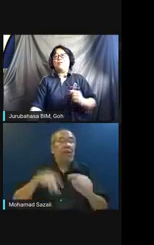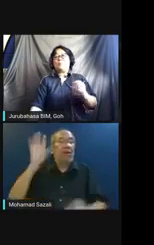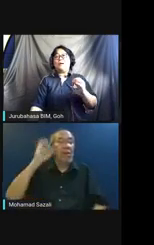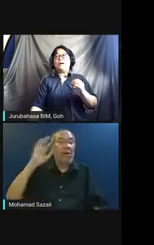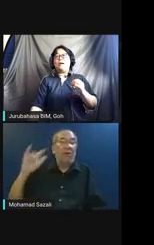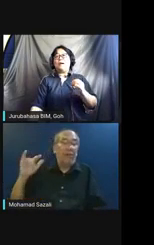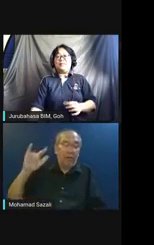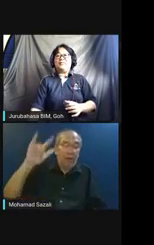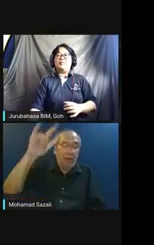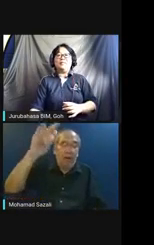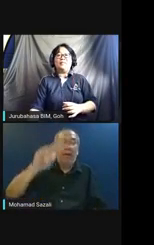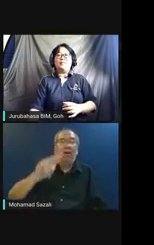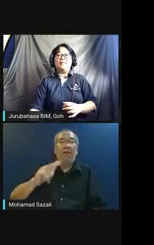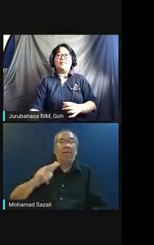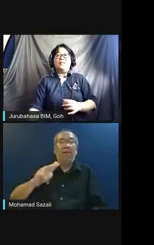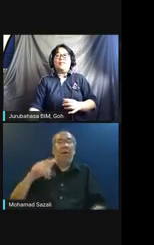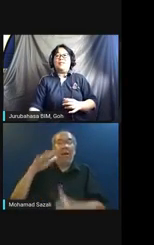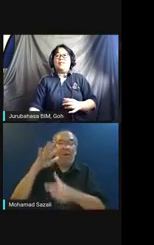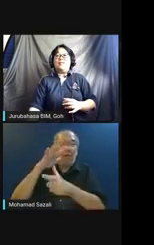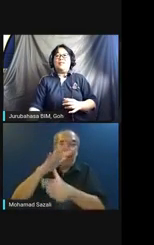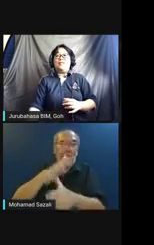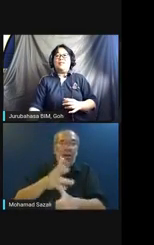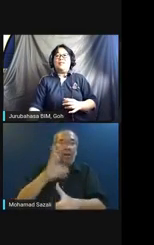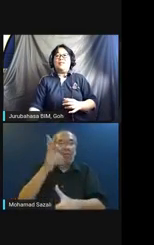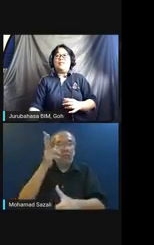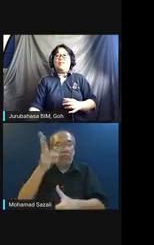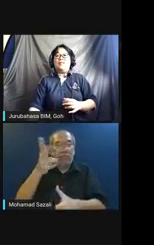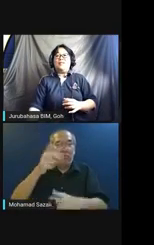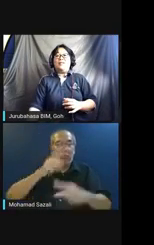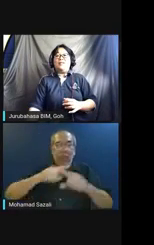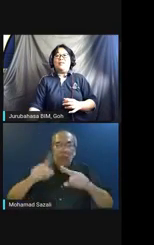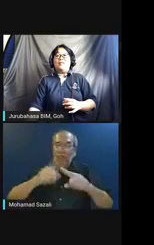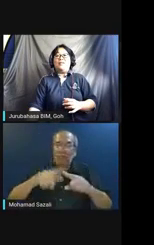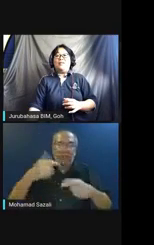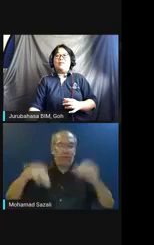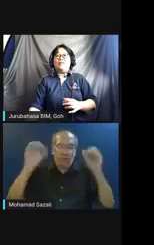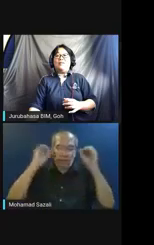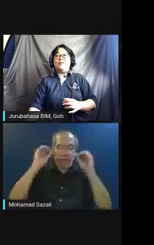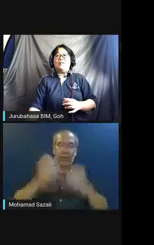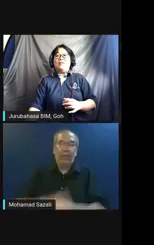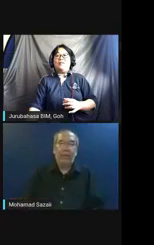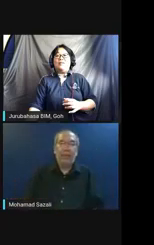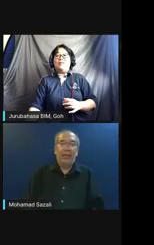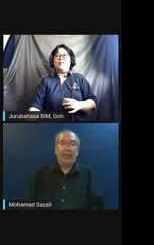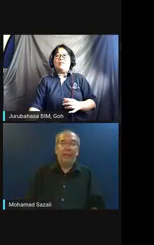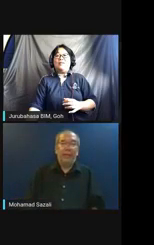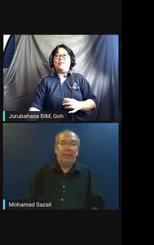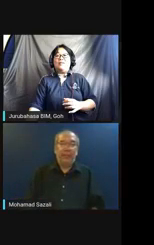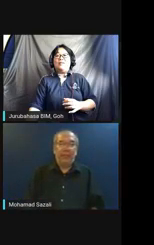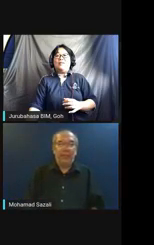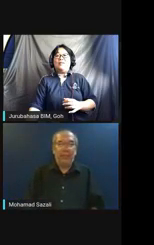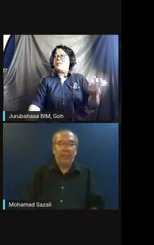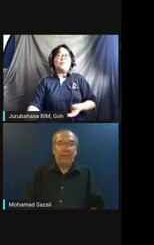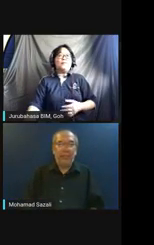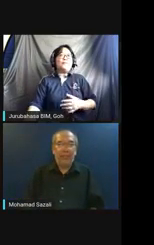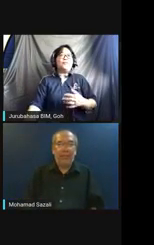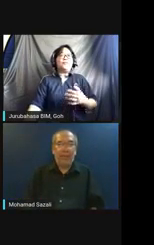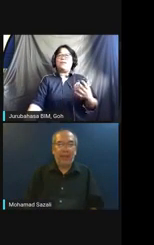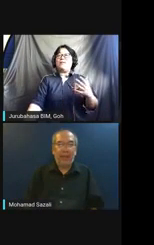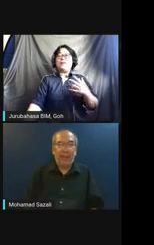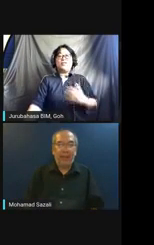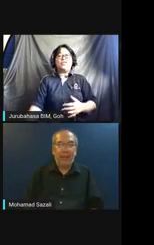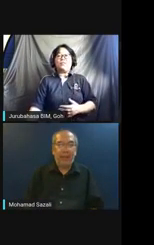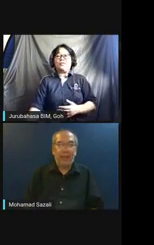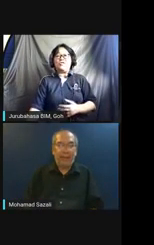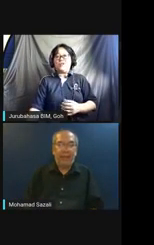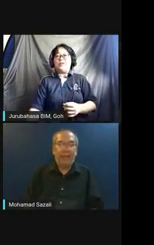And the worst part is, if we are actually standing in the field, we weren't able to hear helicopters, the jets flying above us, or